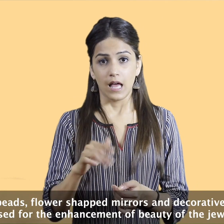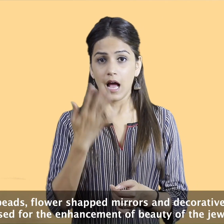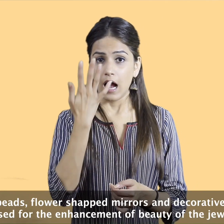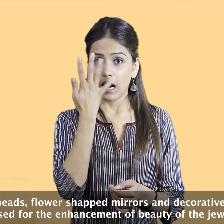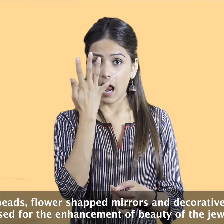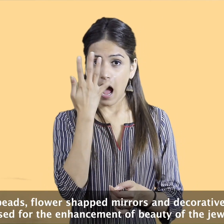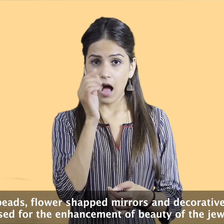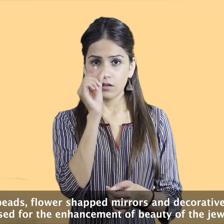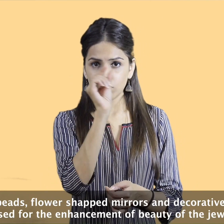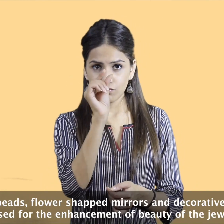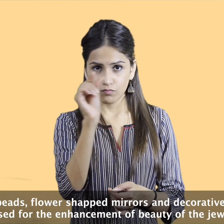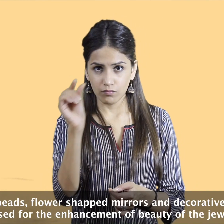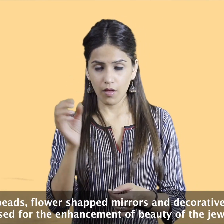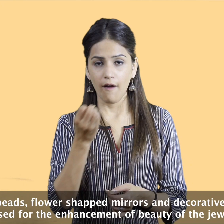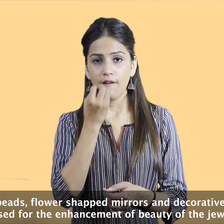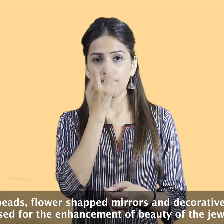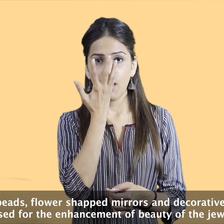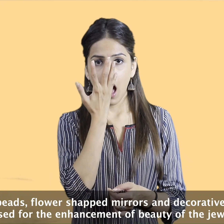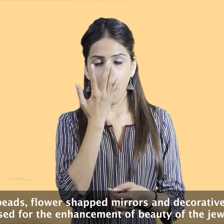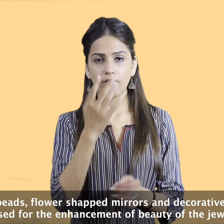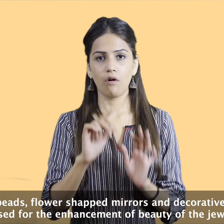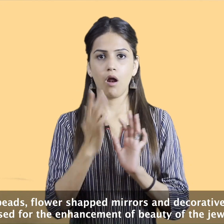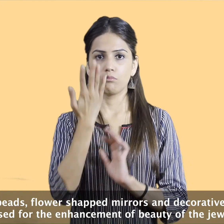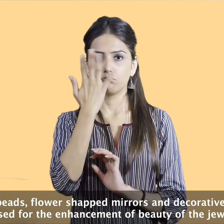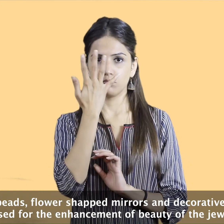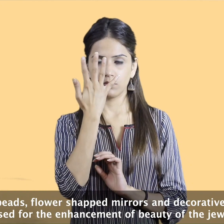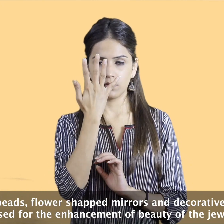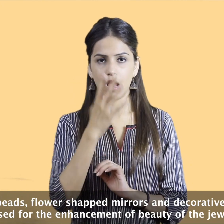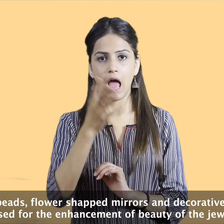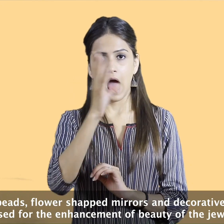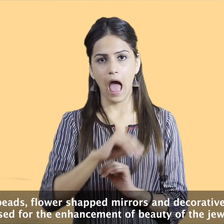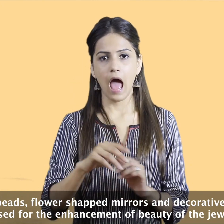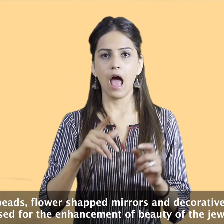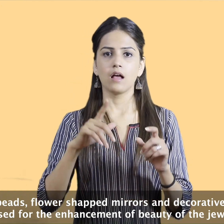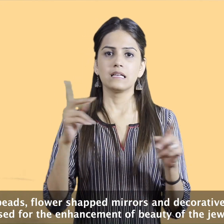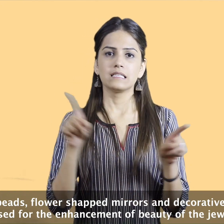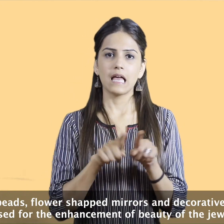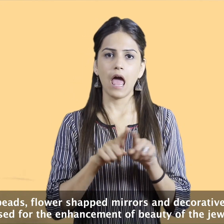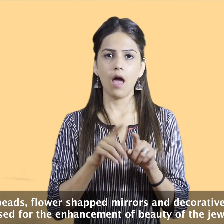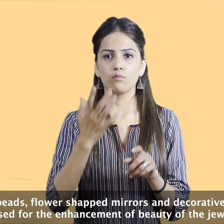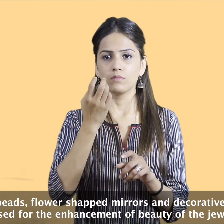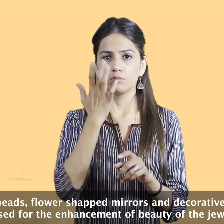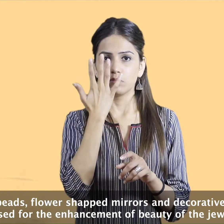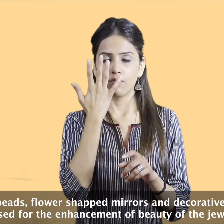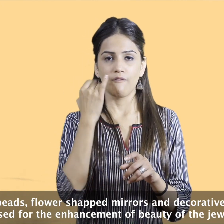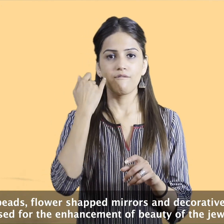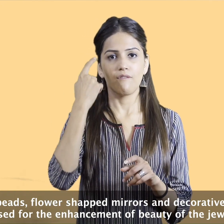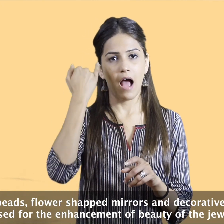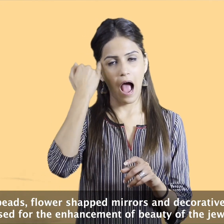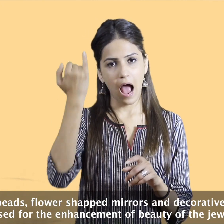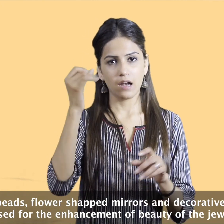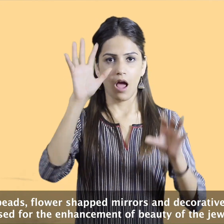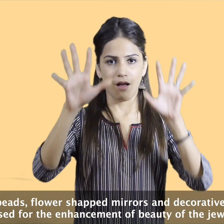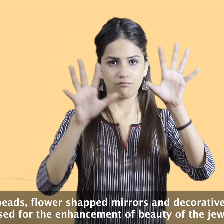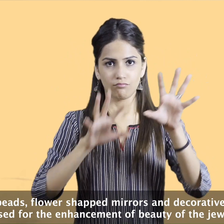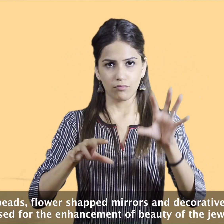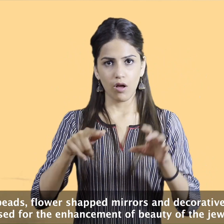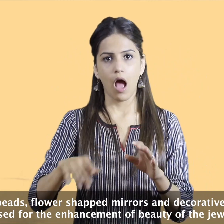Glass beads, flower shaped mirrors, and decorative wires are used for the enhancement of beauty of the